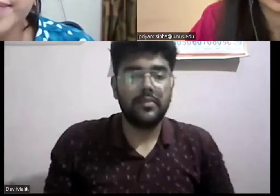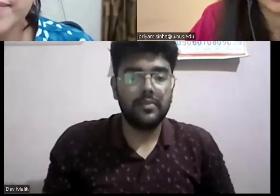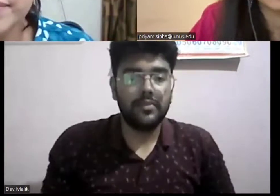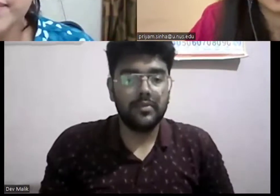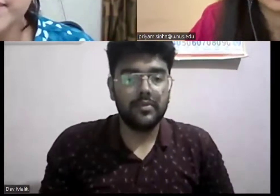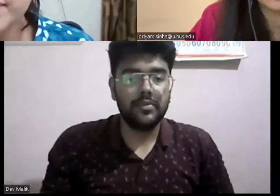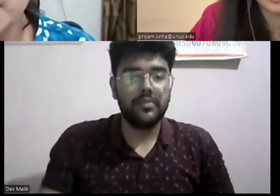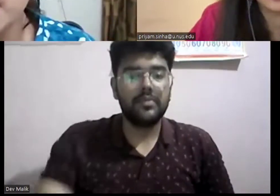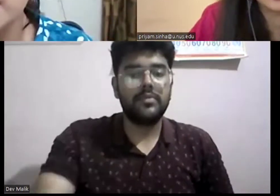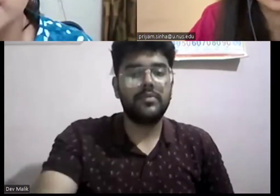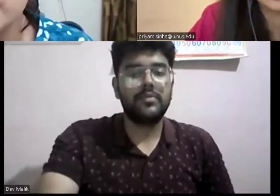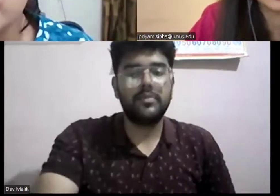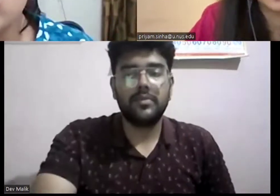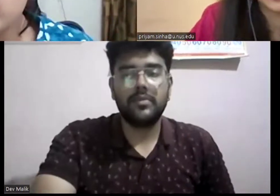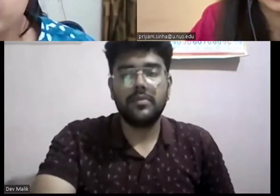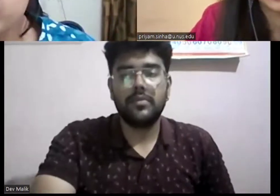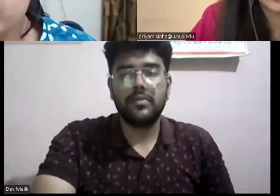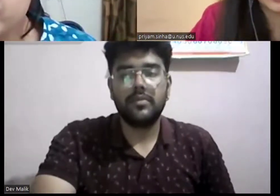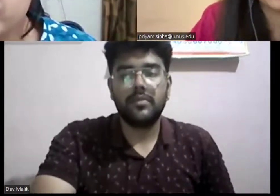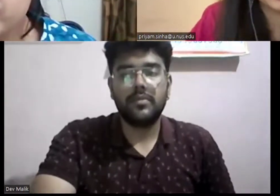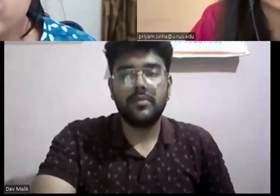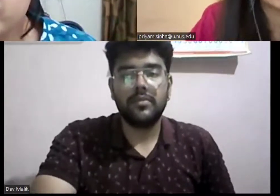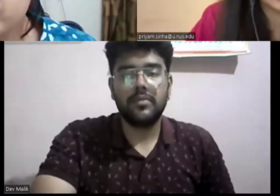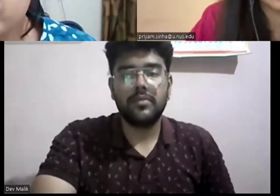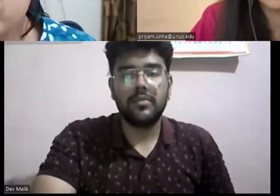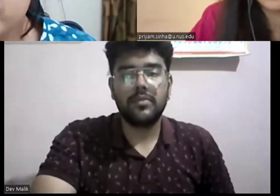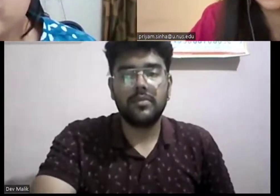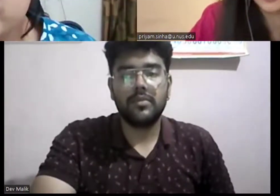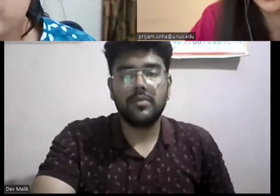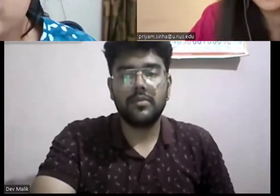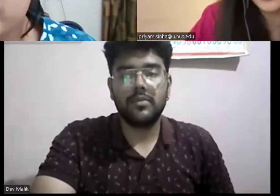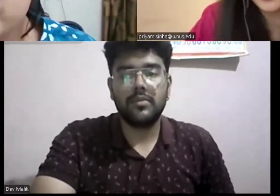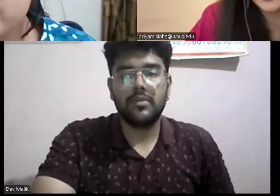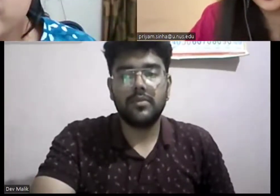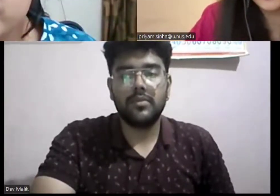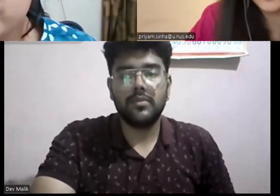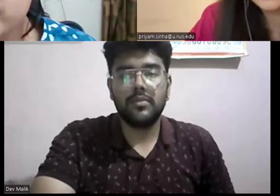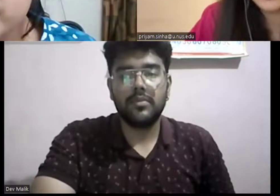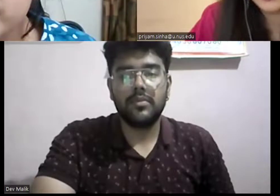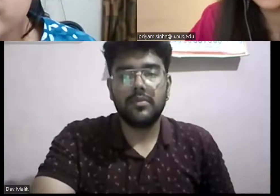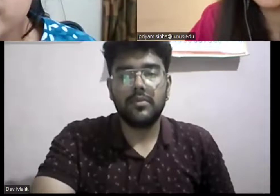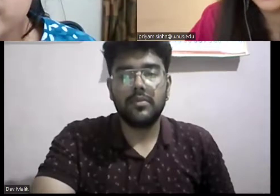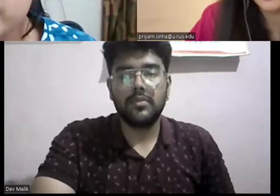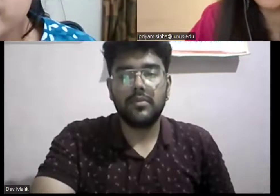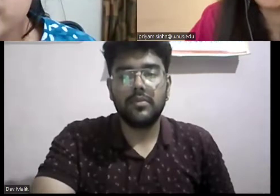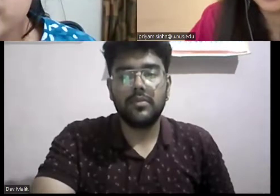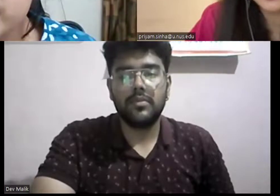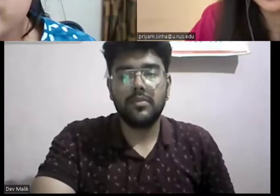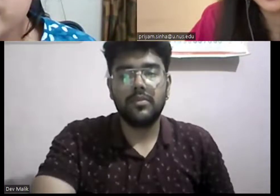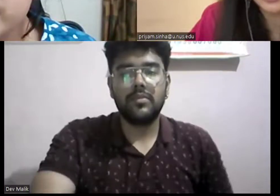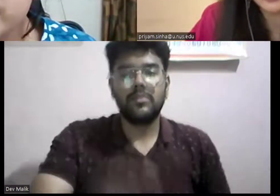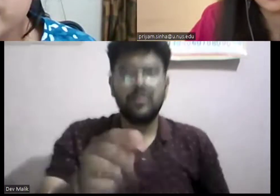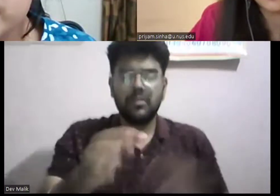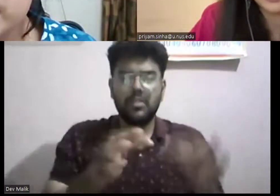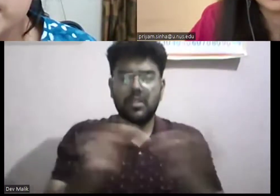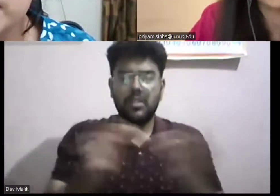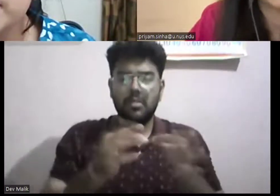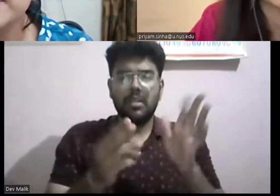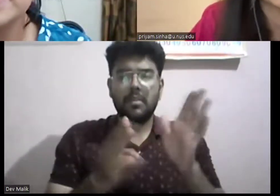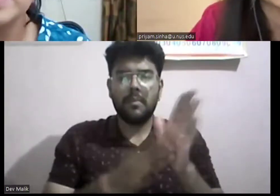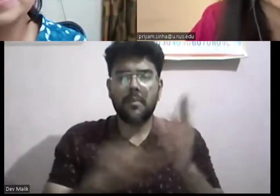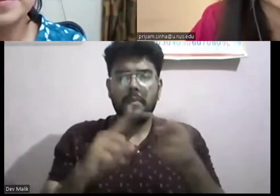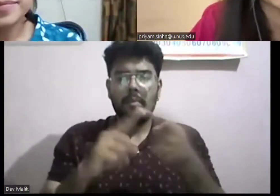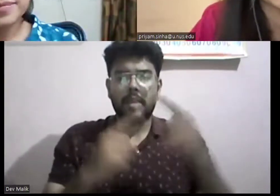in the chat box by her. So I'll read that out as well. Could you explain the meaning of meta narrative in